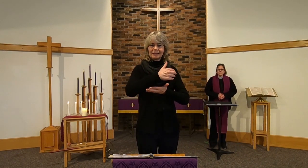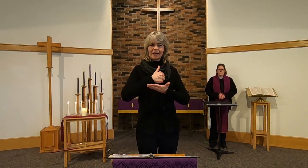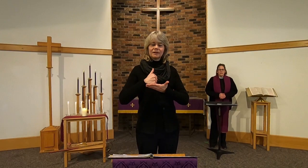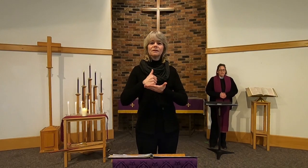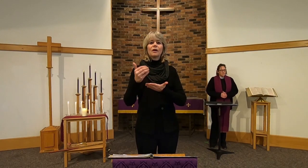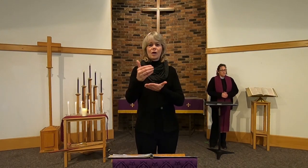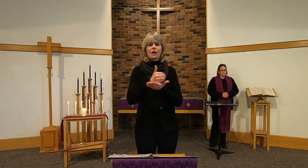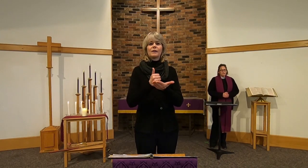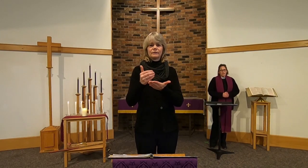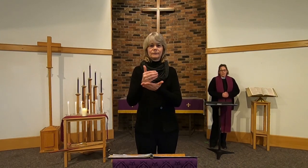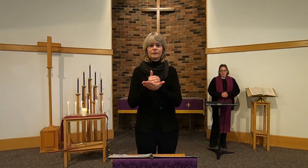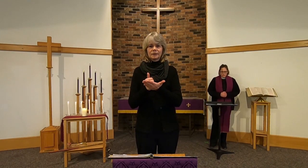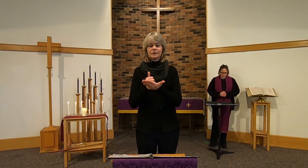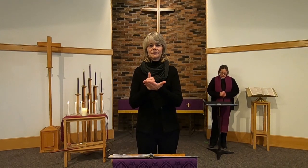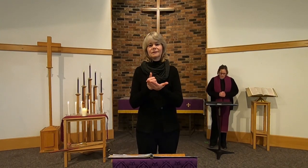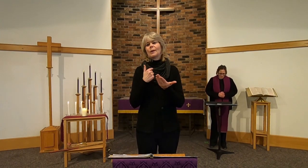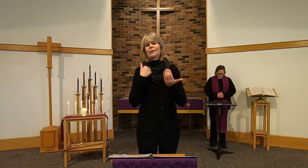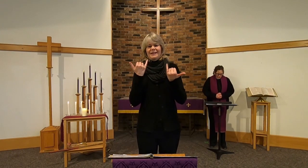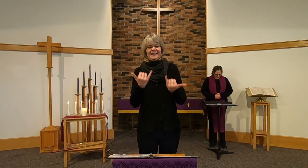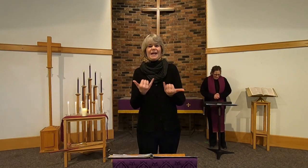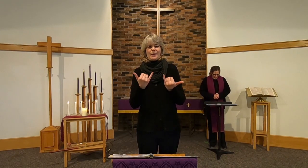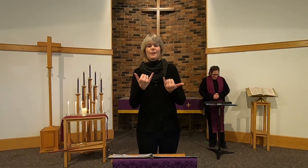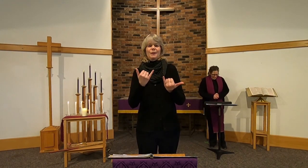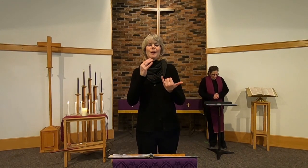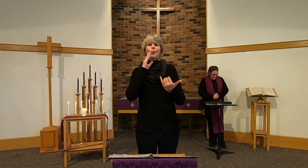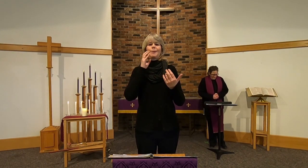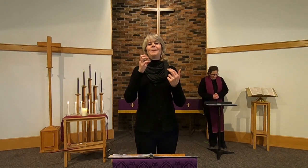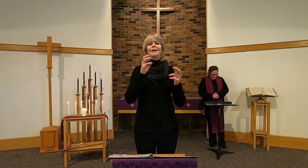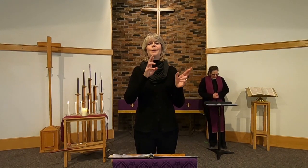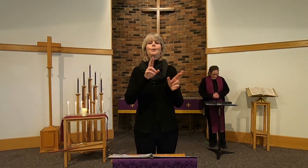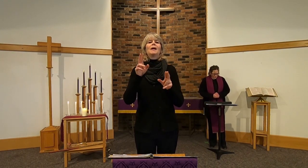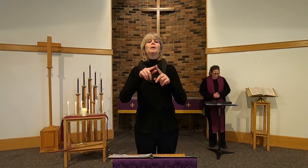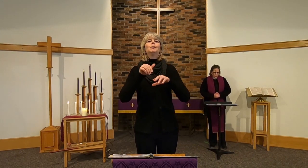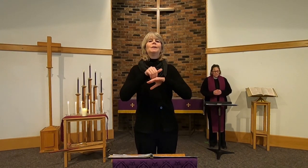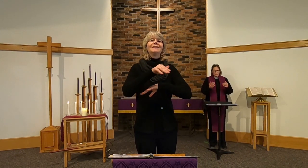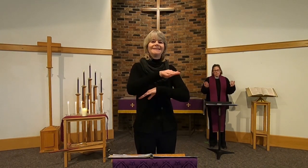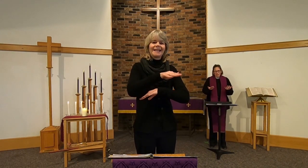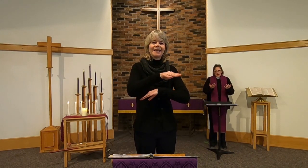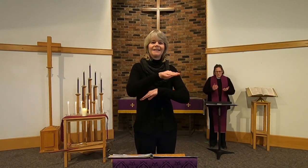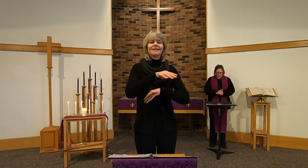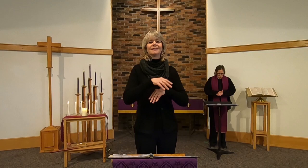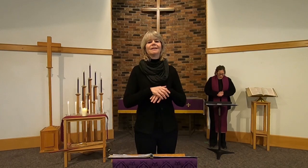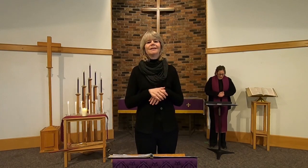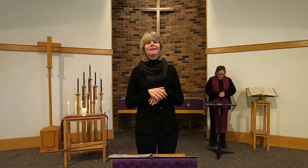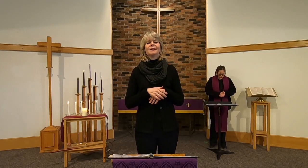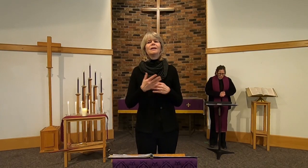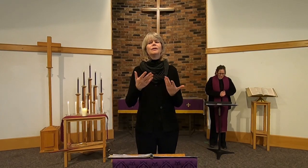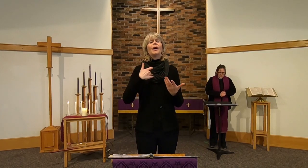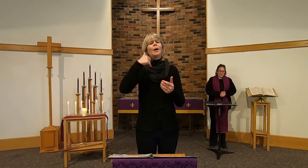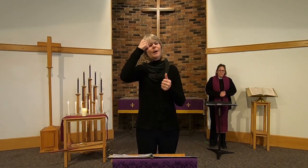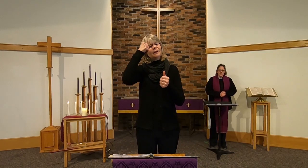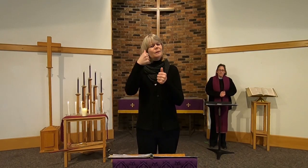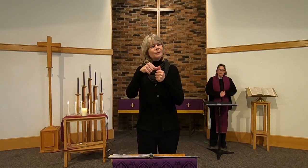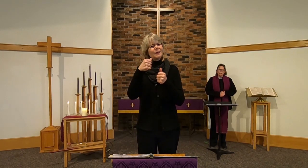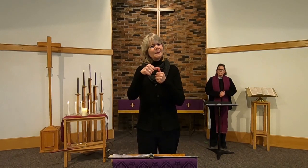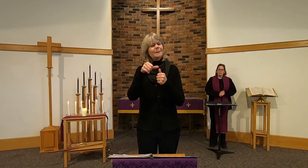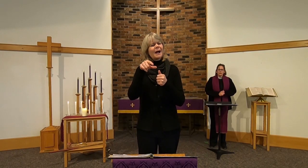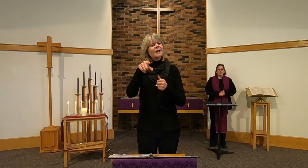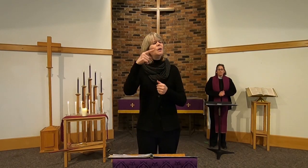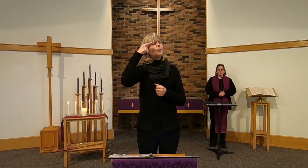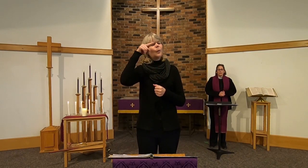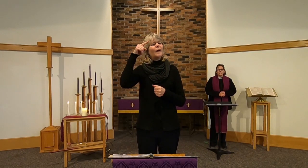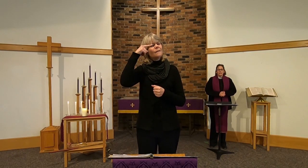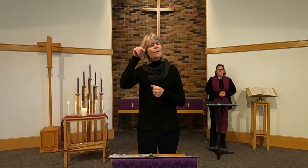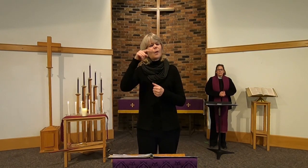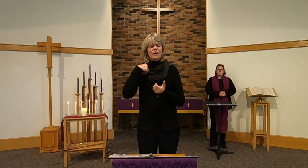offering in to the church. And I ask, or just remind you, the reason that we give